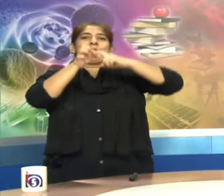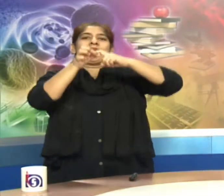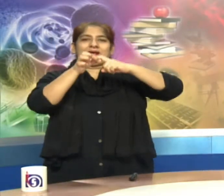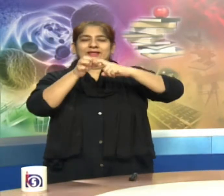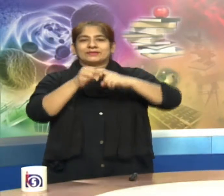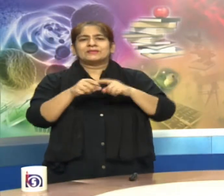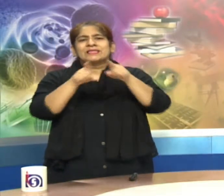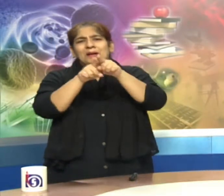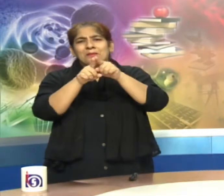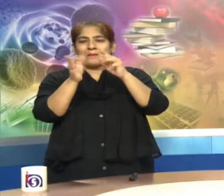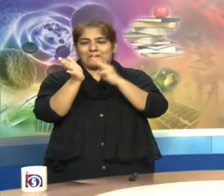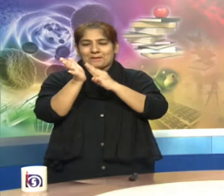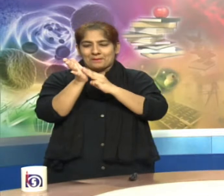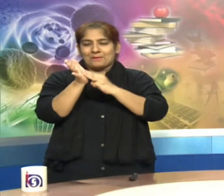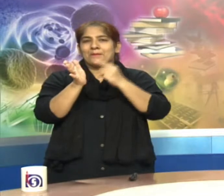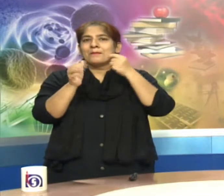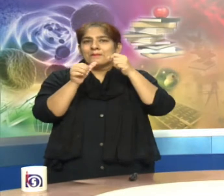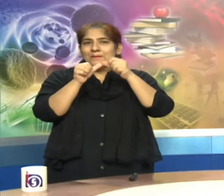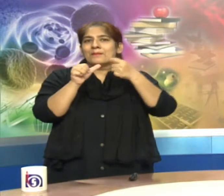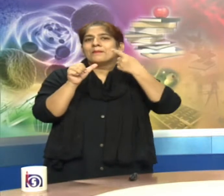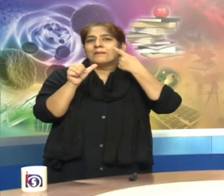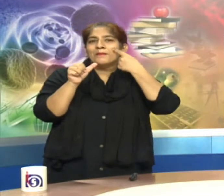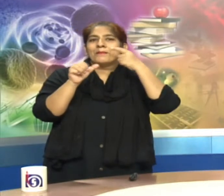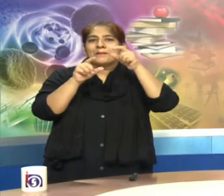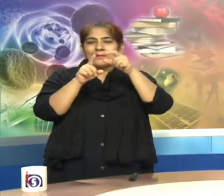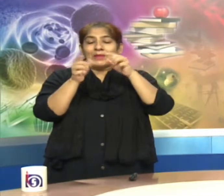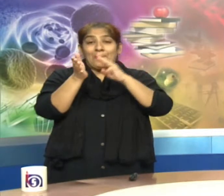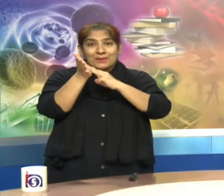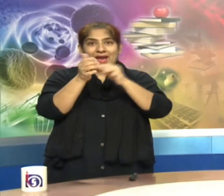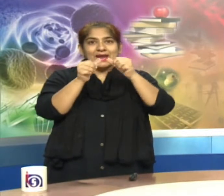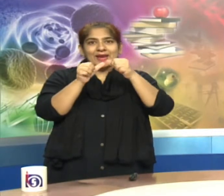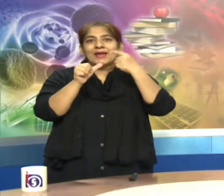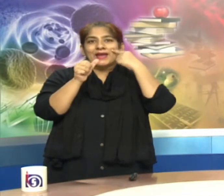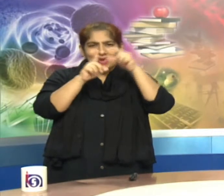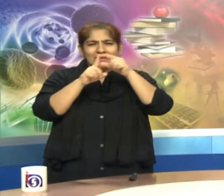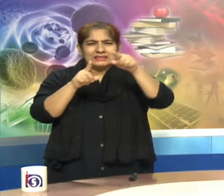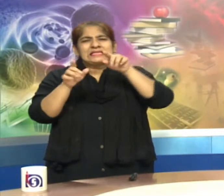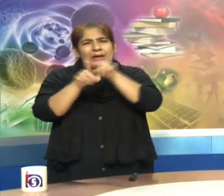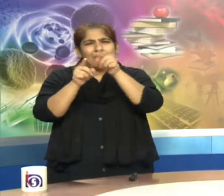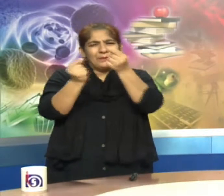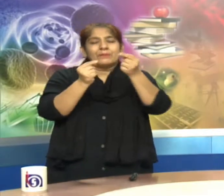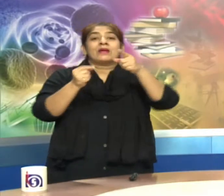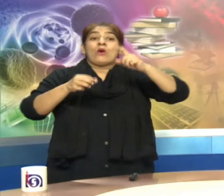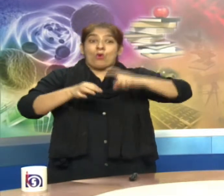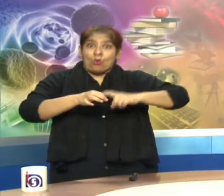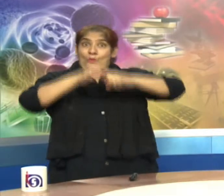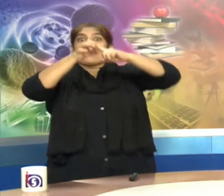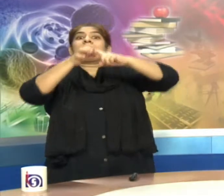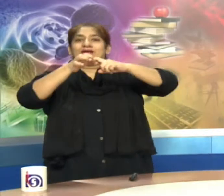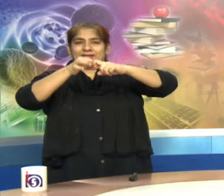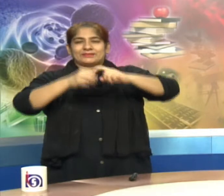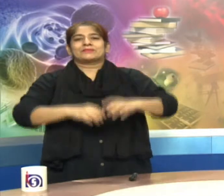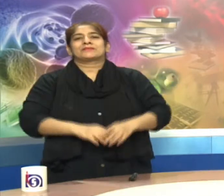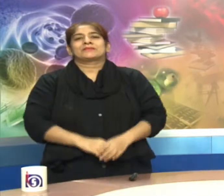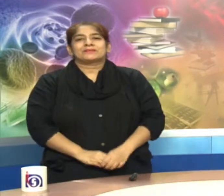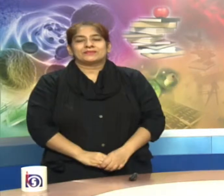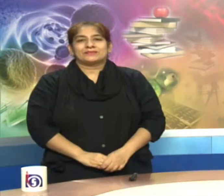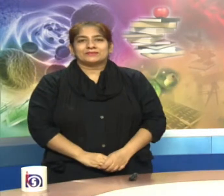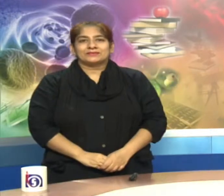quality or mental capacity about good behavior, good presentation, then it is